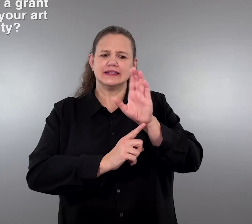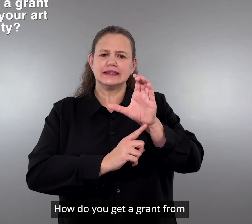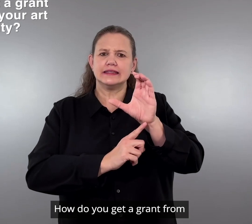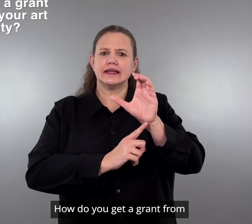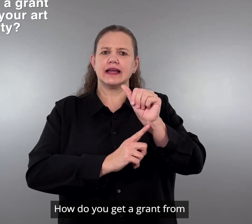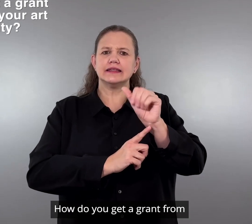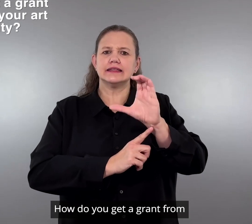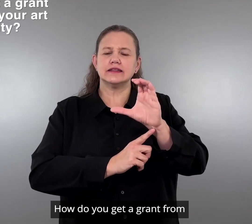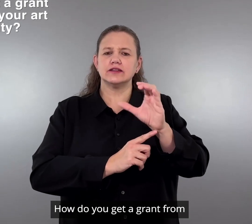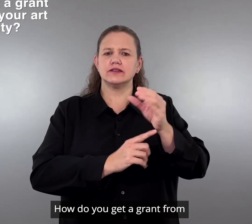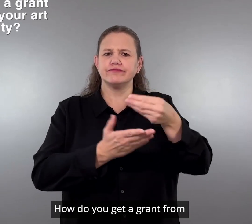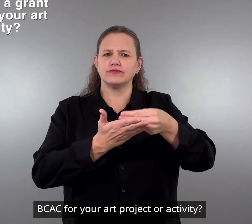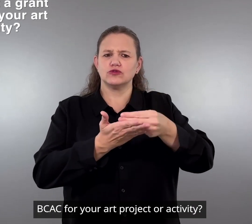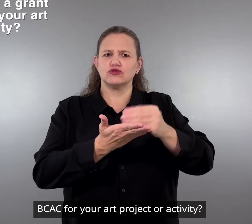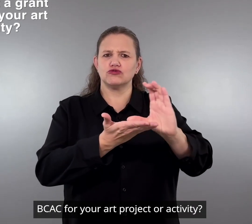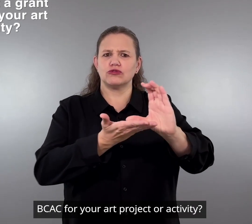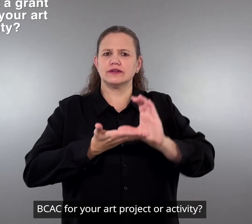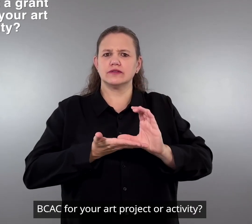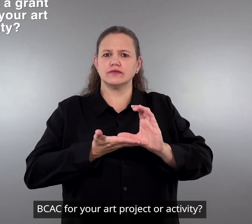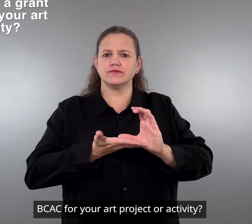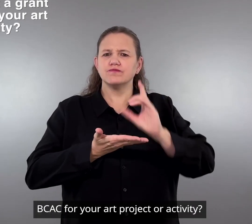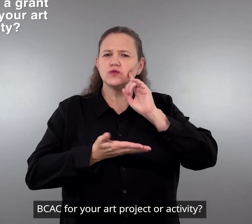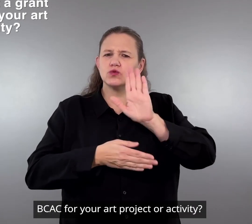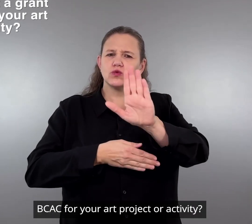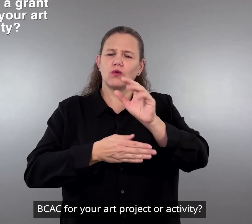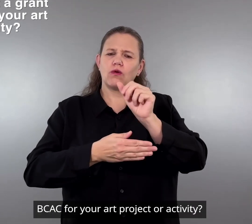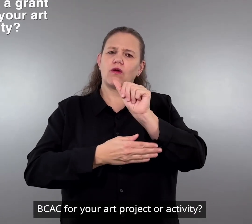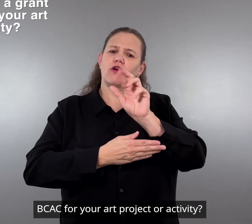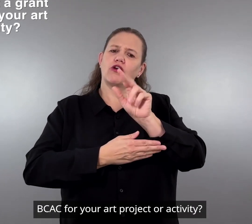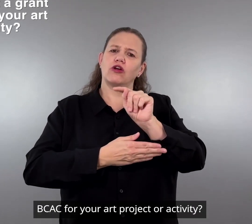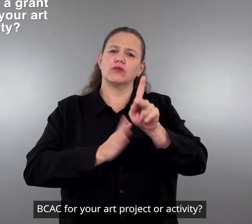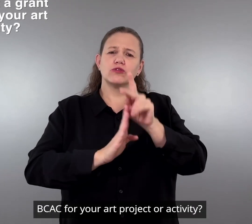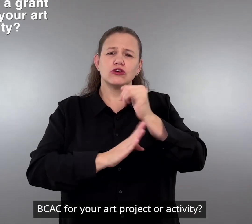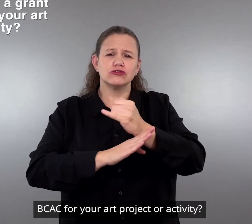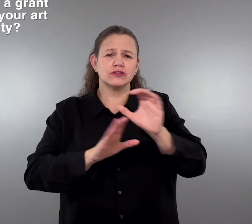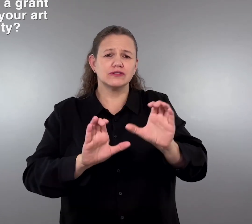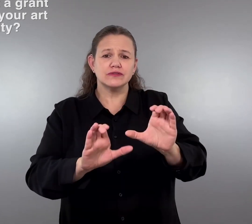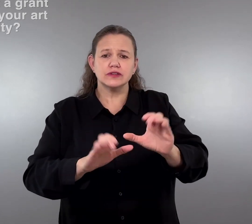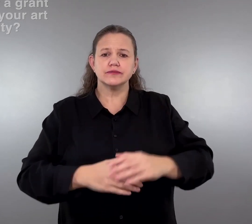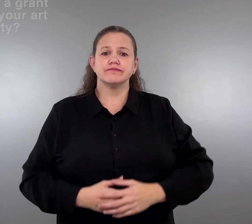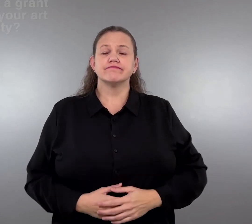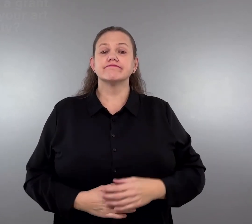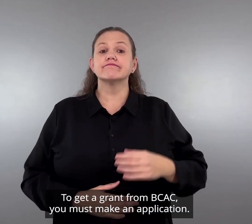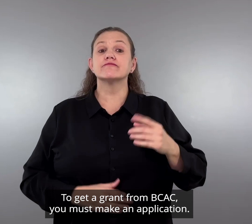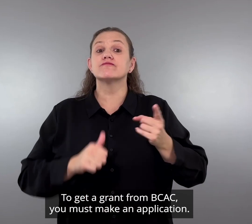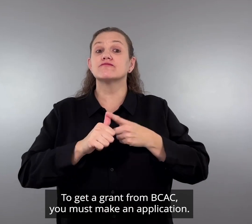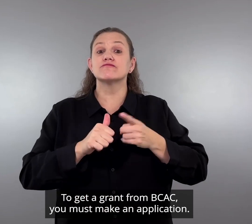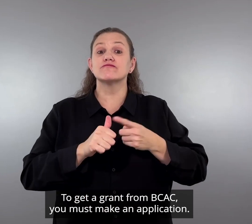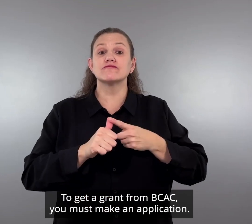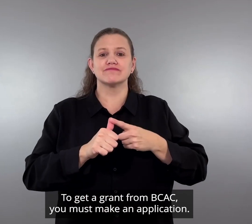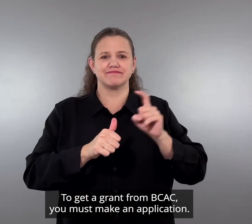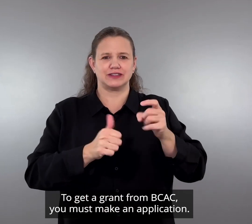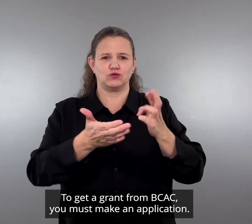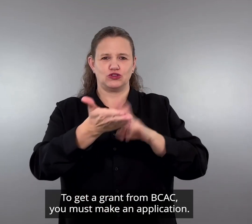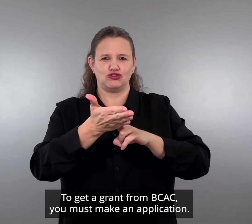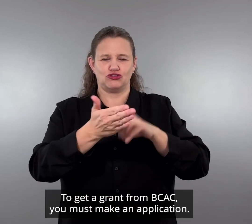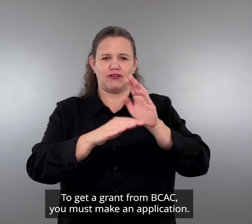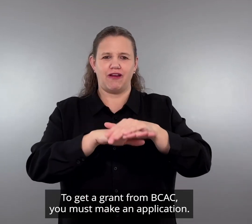How do you get a grant from BCAC for your art project or activity? To get a grant from BCAC, you